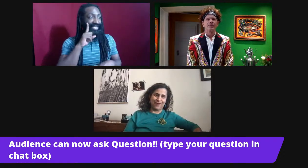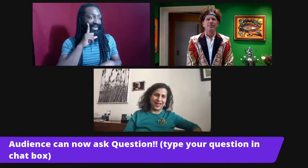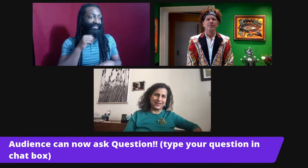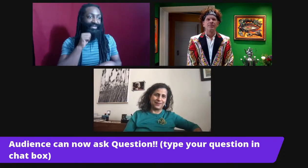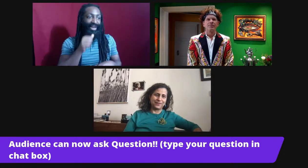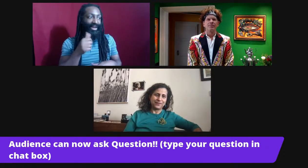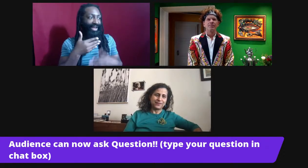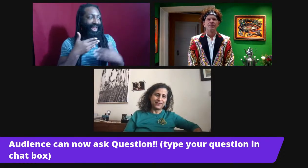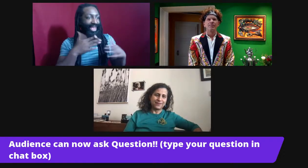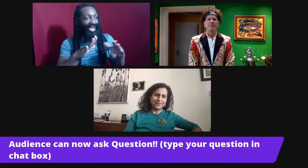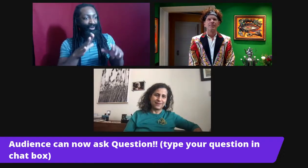I get it.